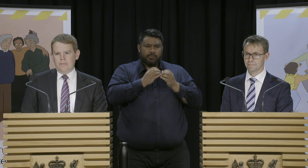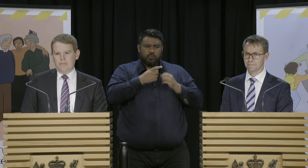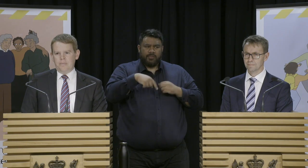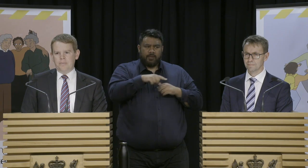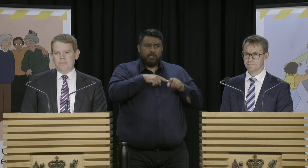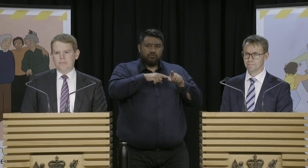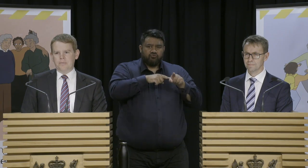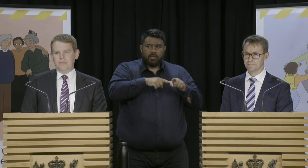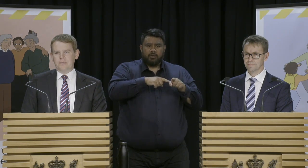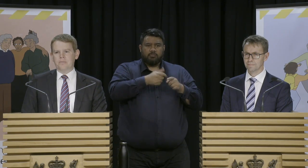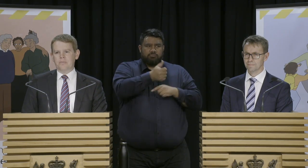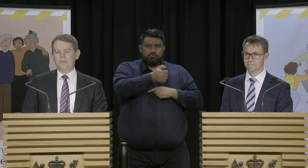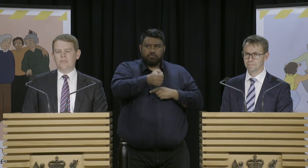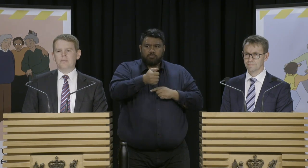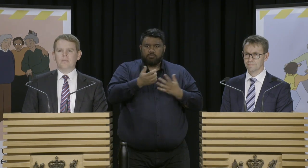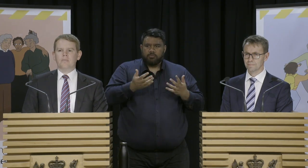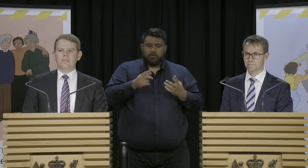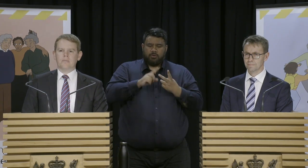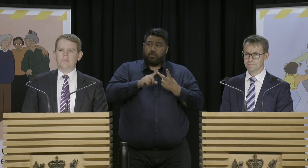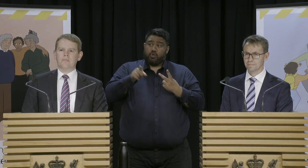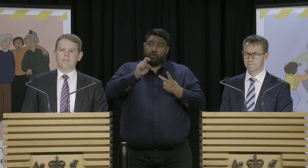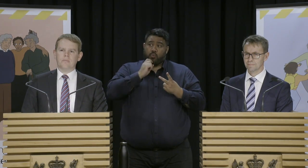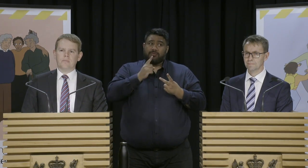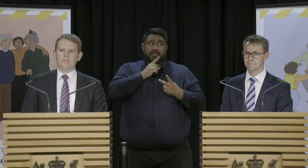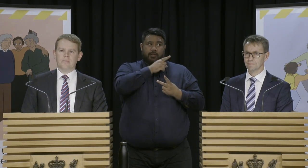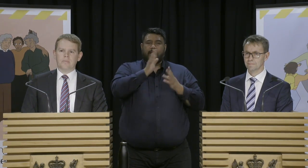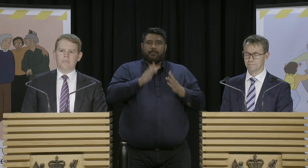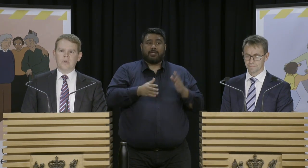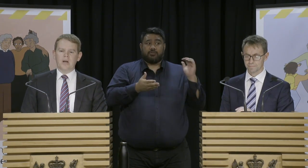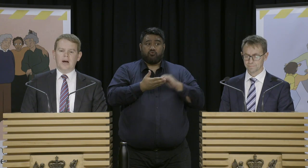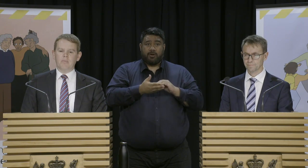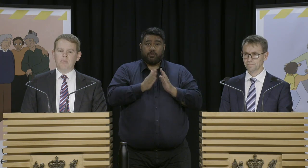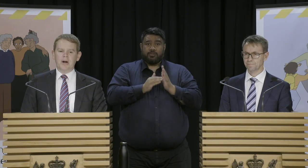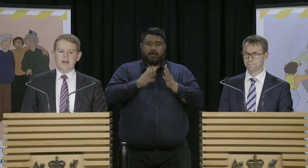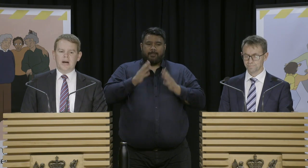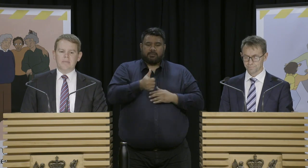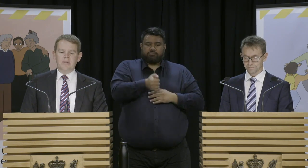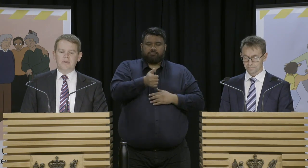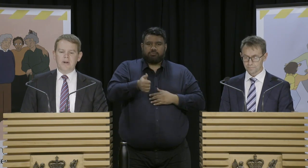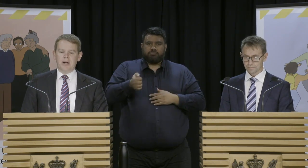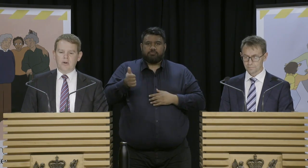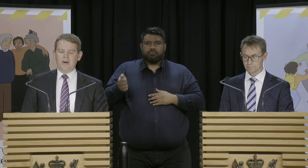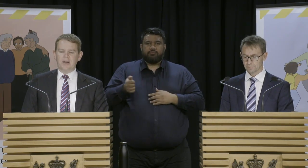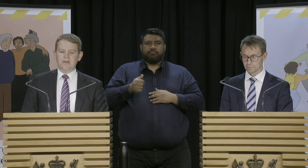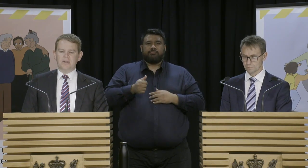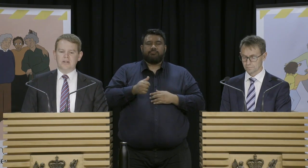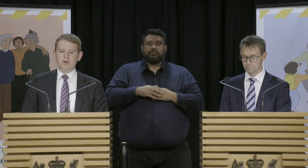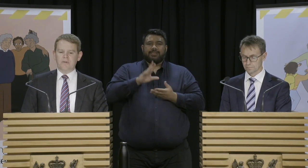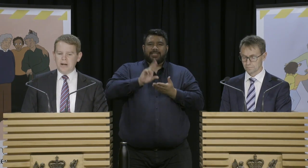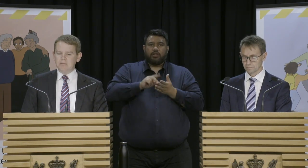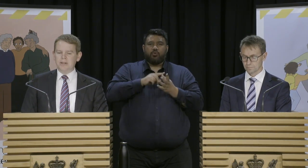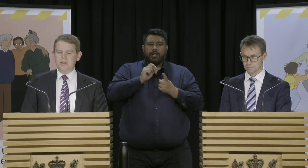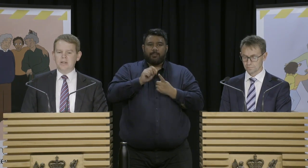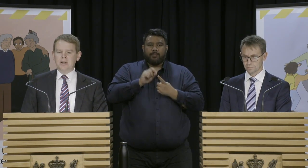the pause opens, like compulsory COVID tracing app on their phone? The feedback I've had